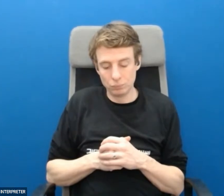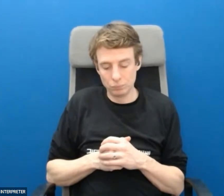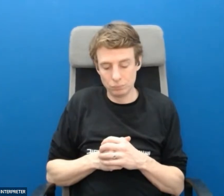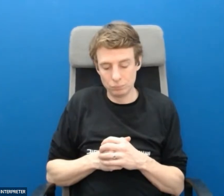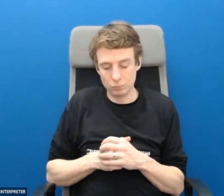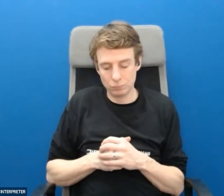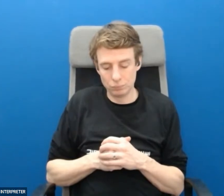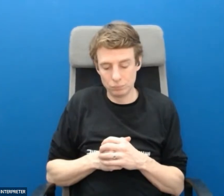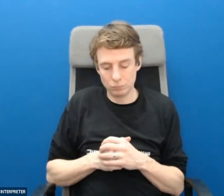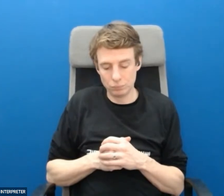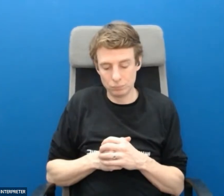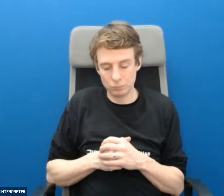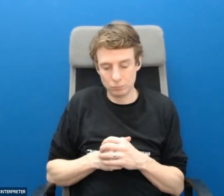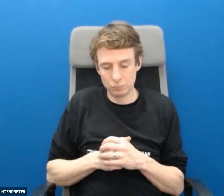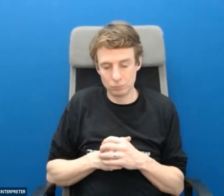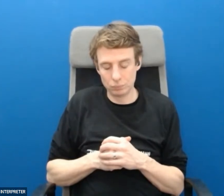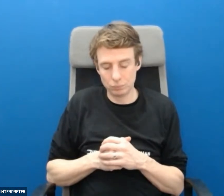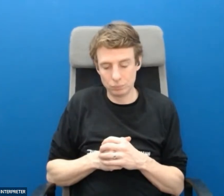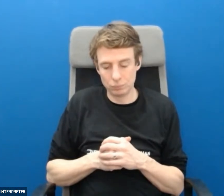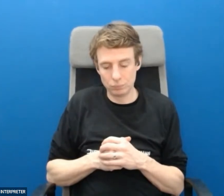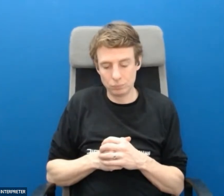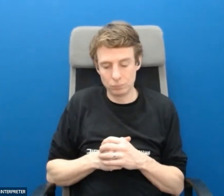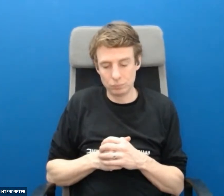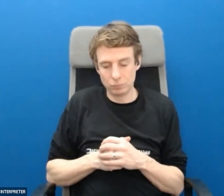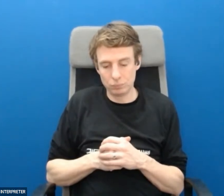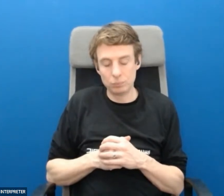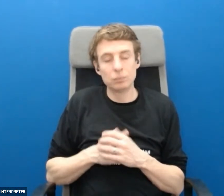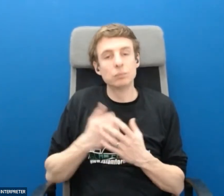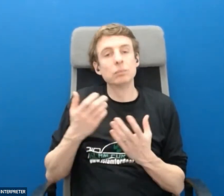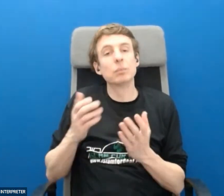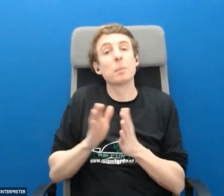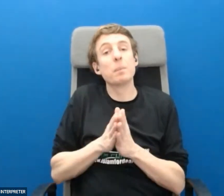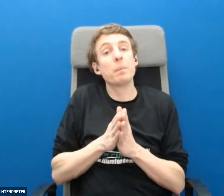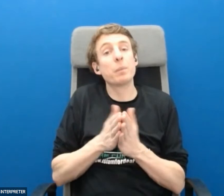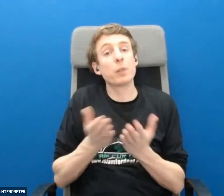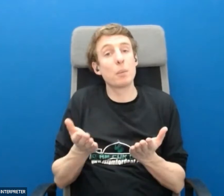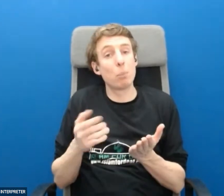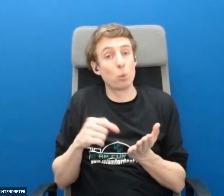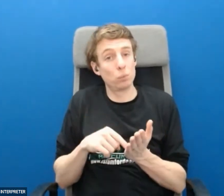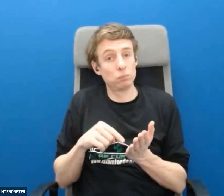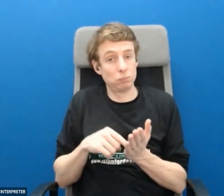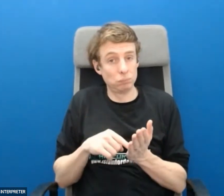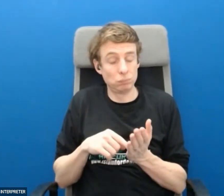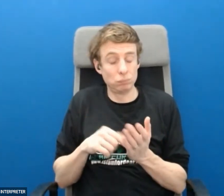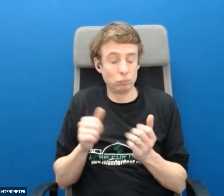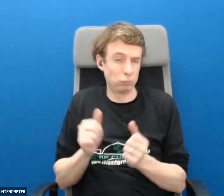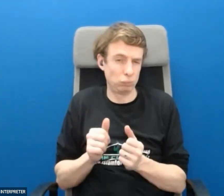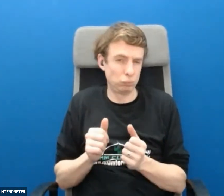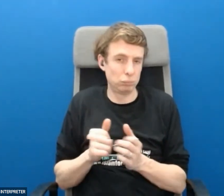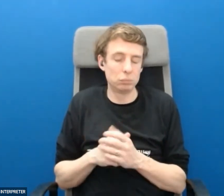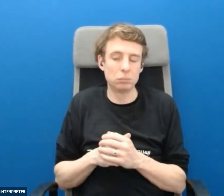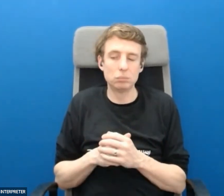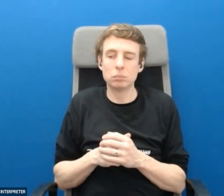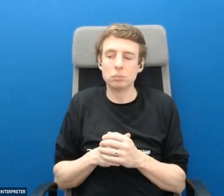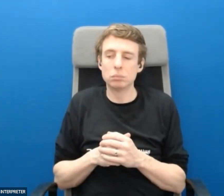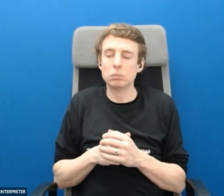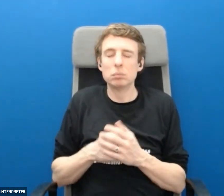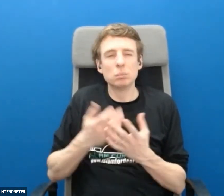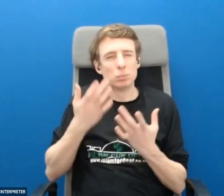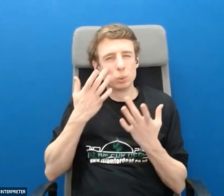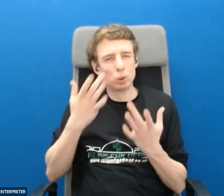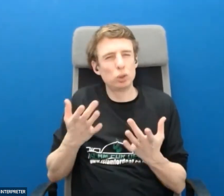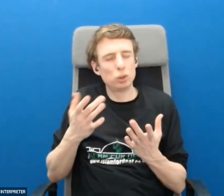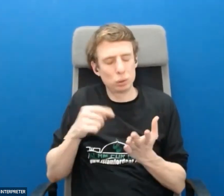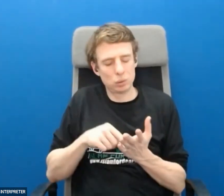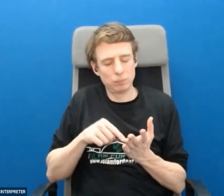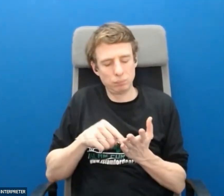it's a short book and a treatise that shows us that the belief of all of the prophets and the message of